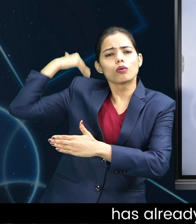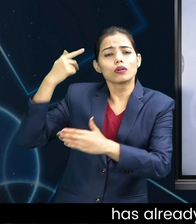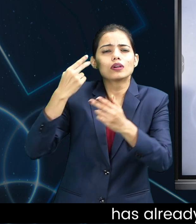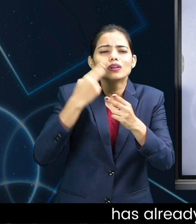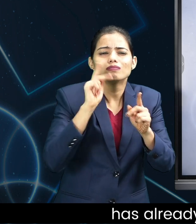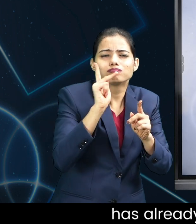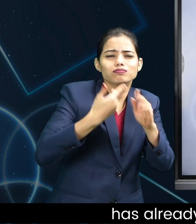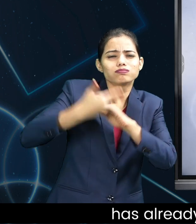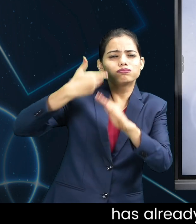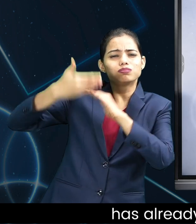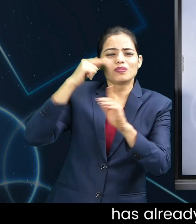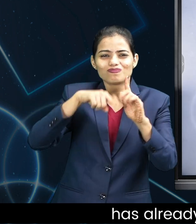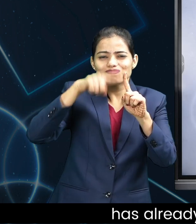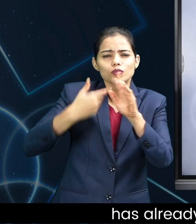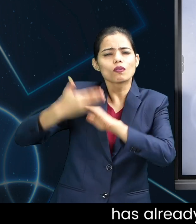already gathered and stored the information.